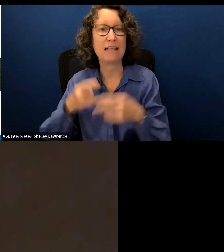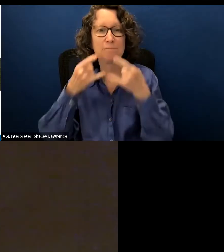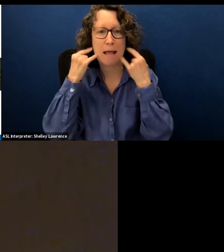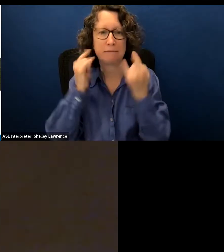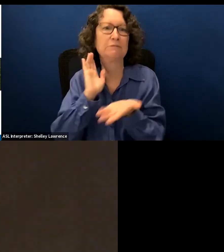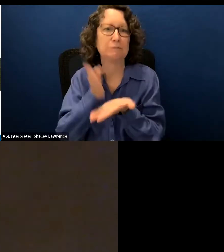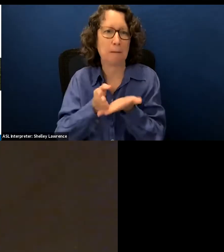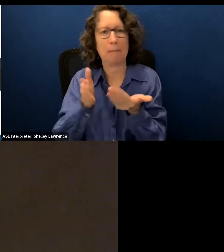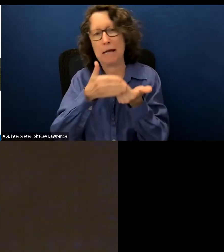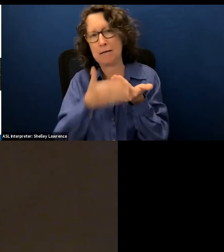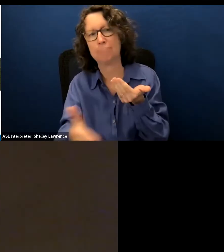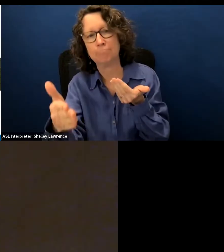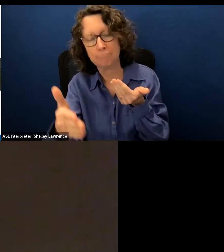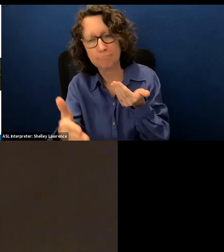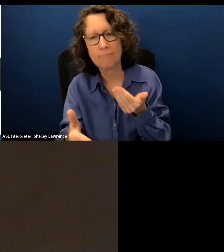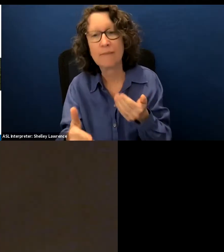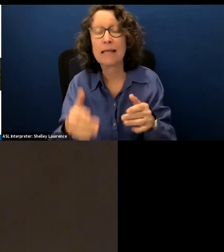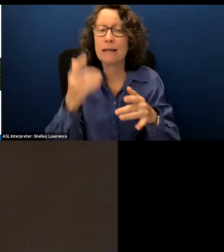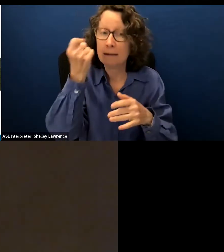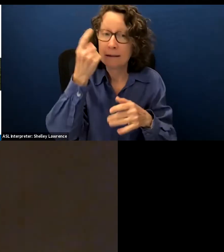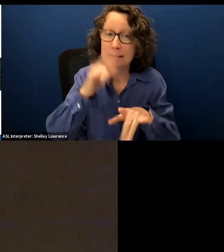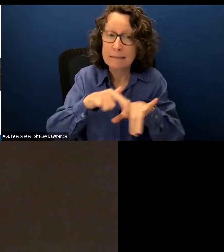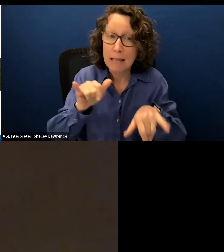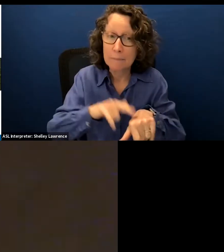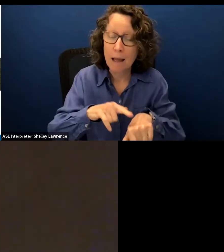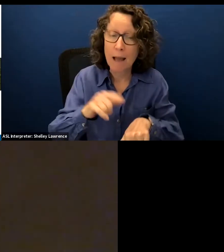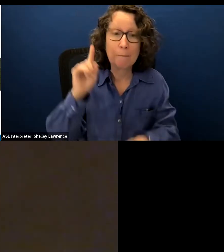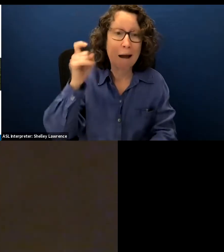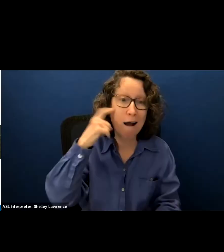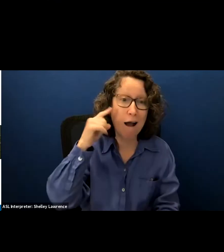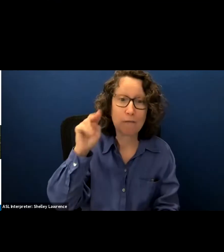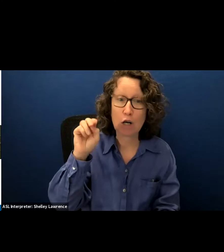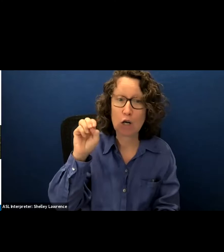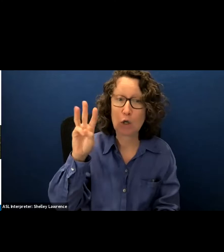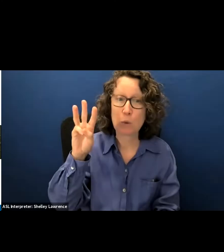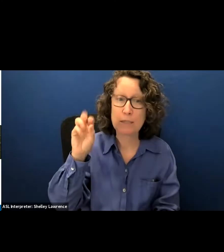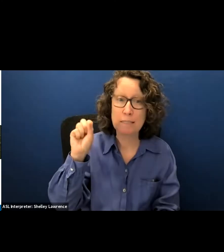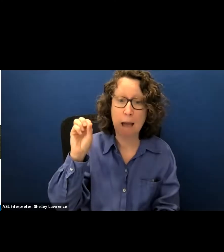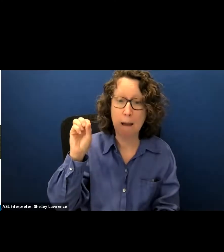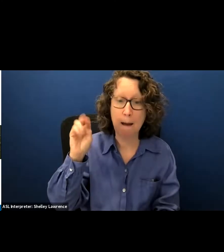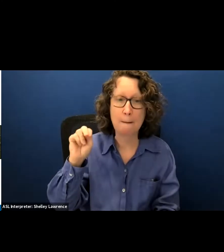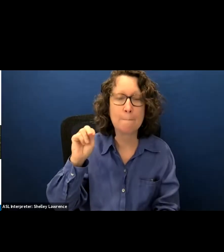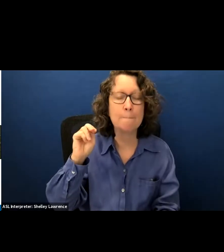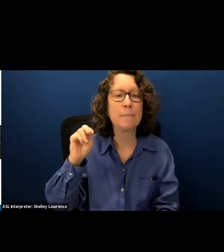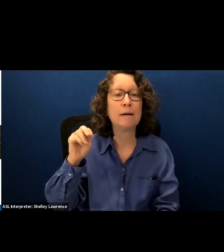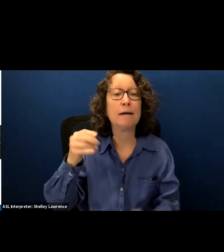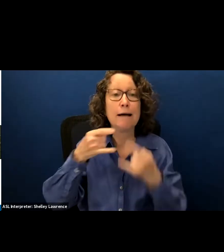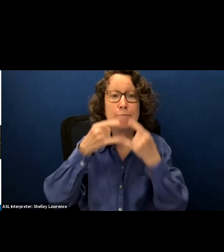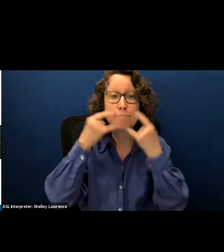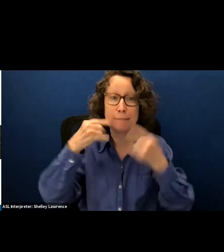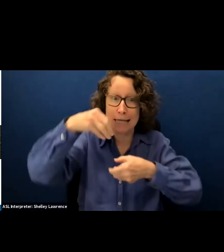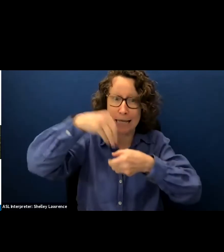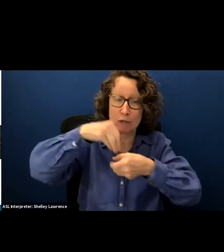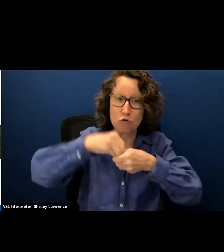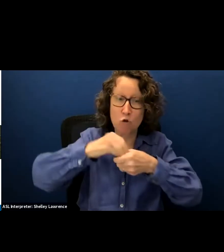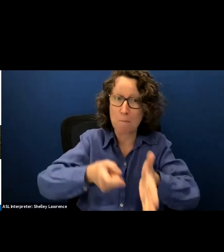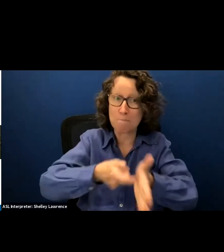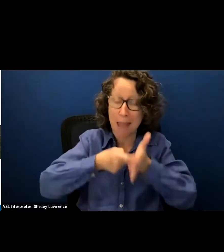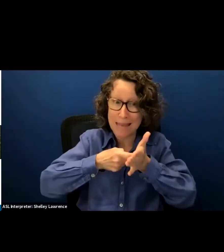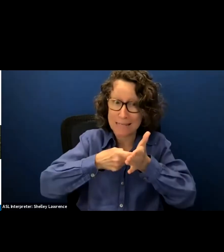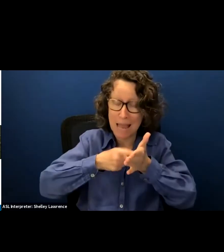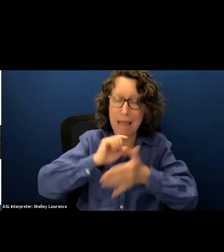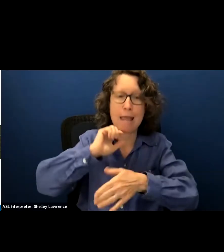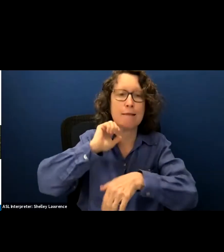masks. And at the same time, Governor Newsom is lifting the state mask indoor mandate on